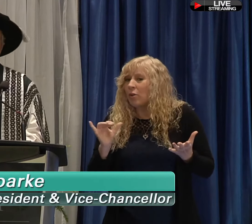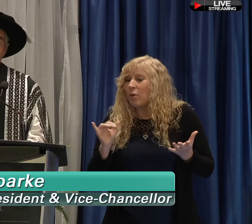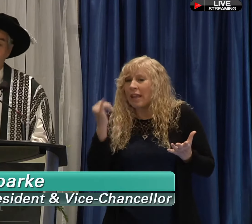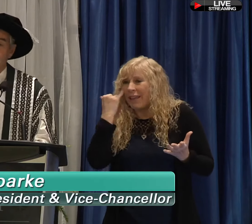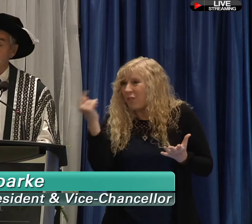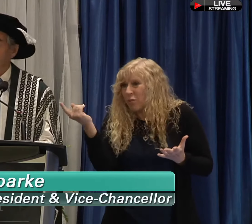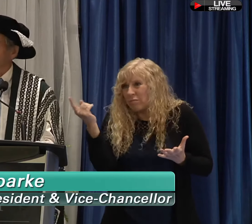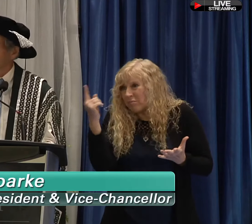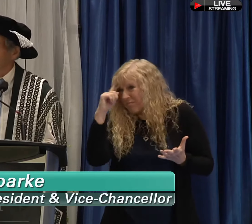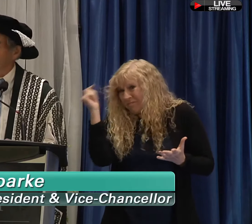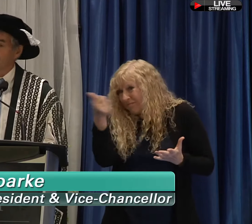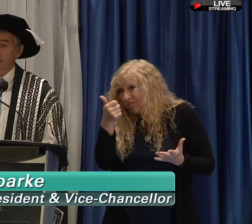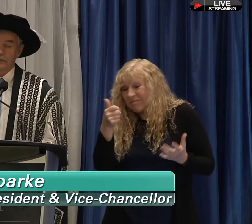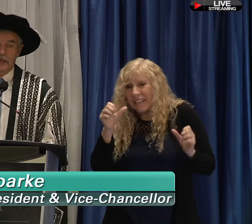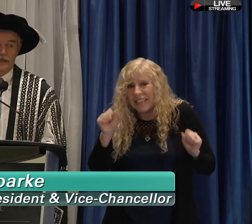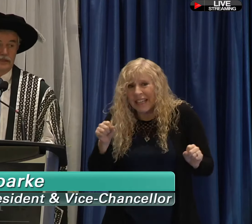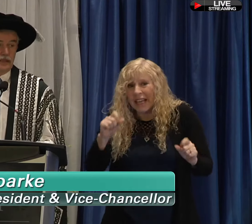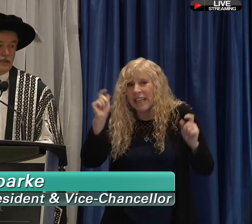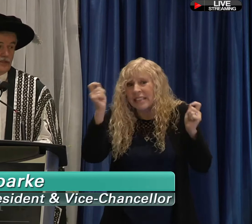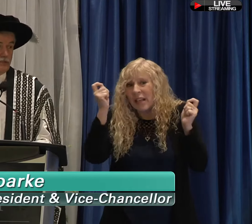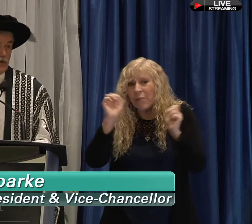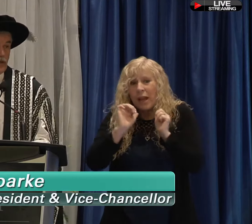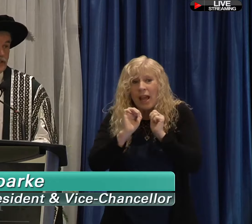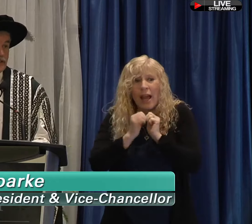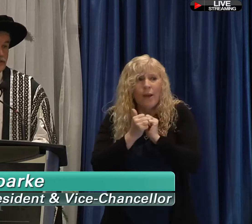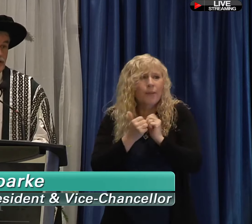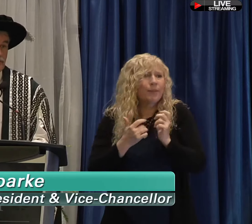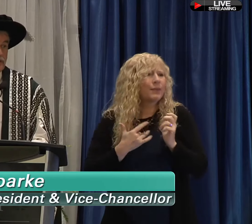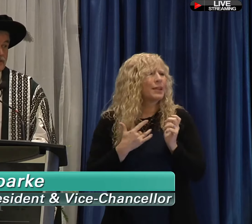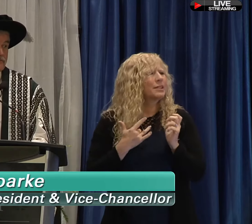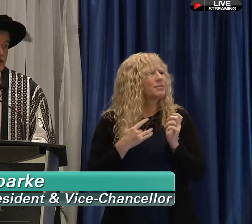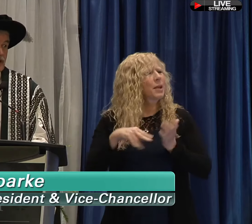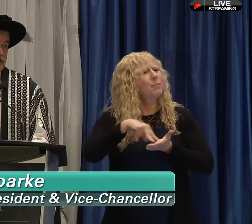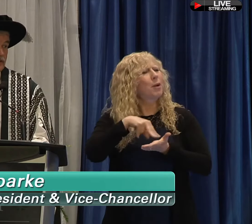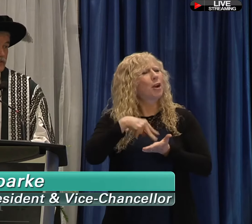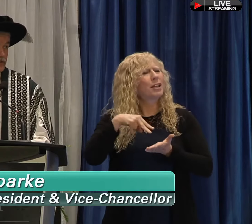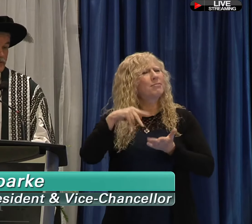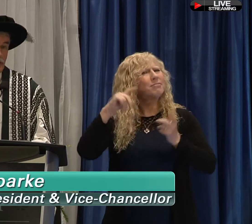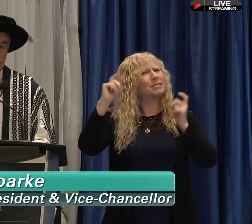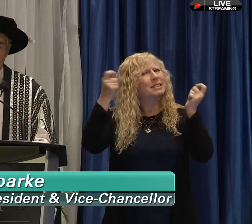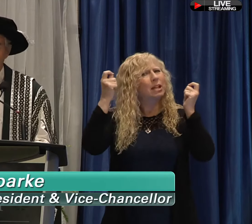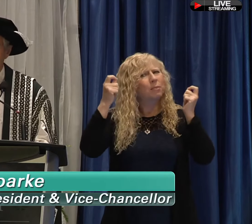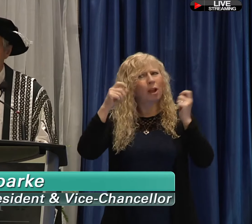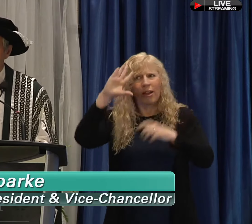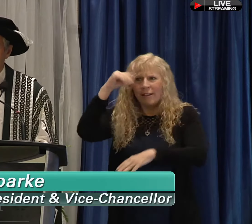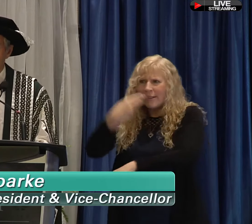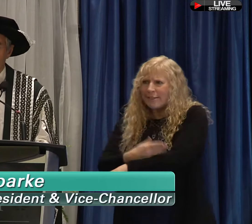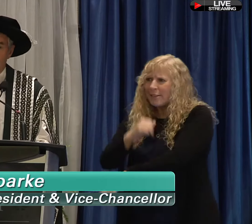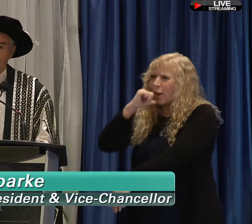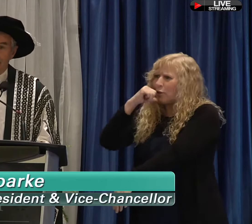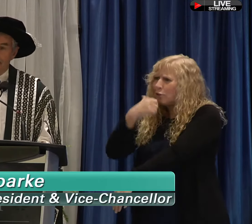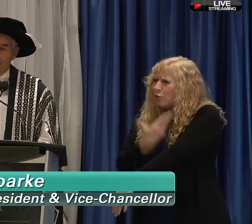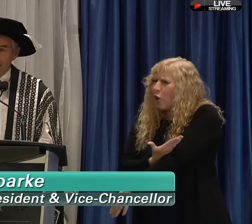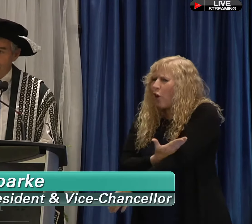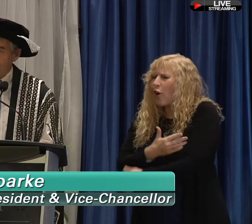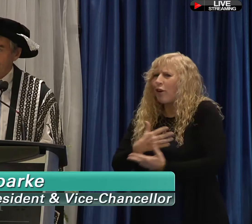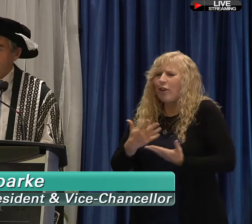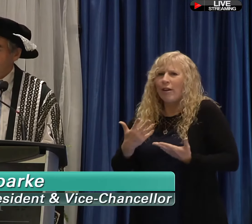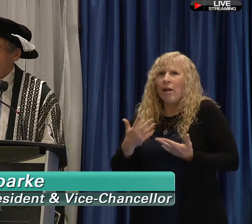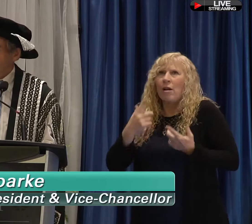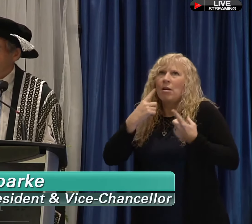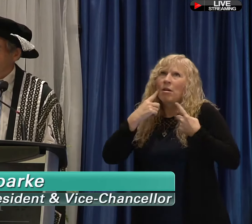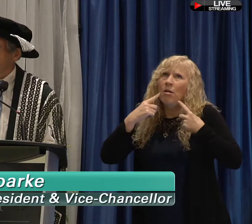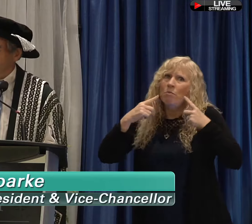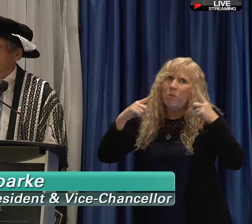If you want, you can celebrate it as a party to celebrate the fact that your son or daughter